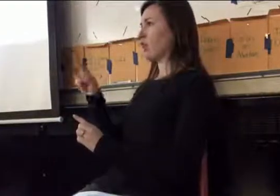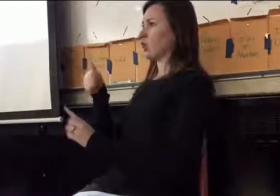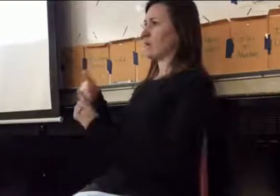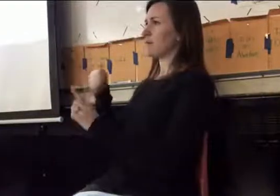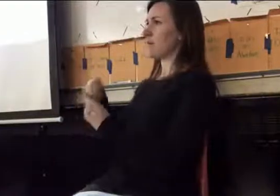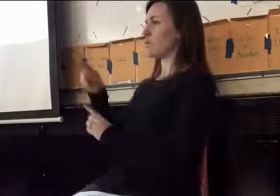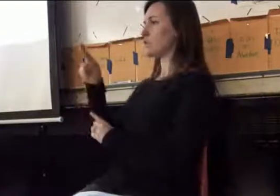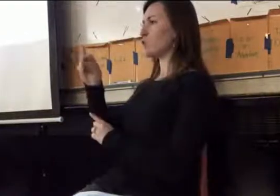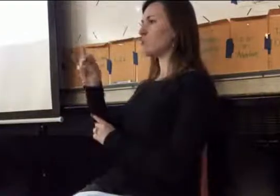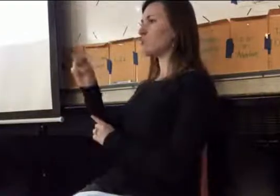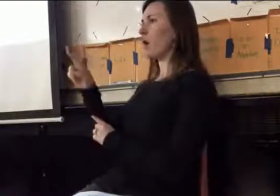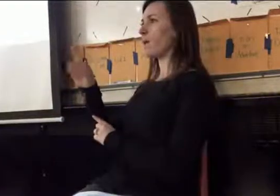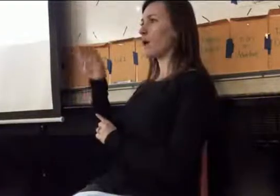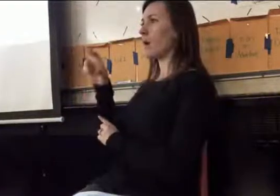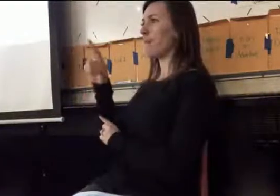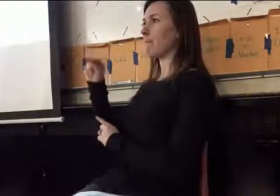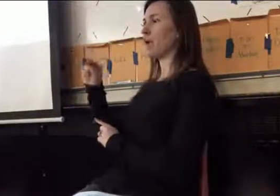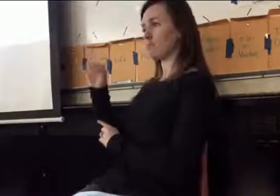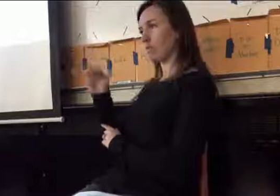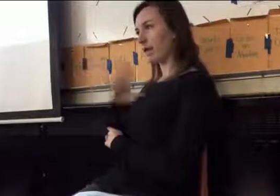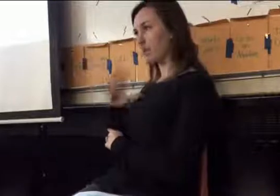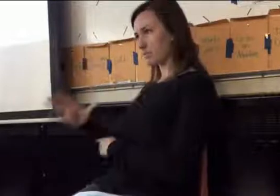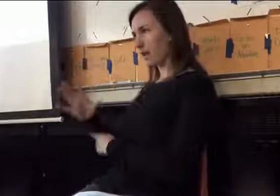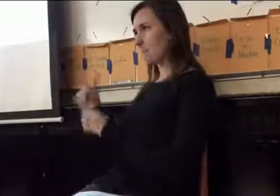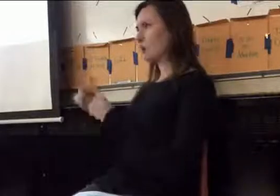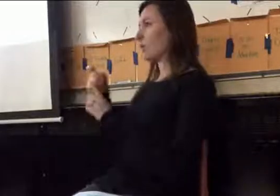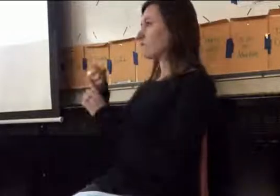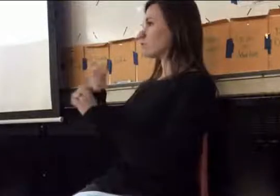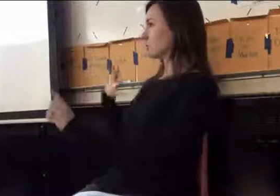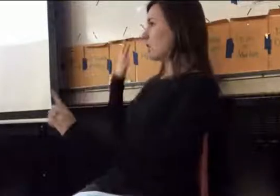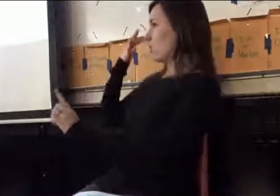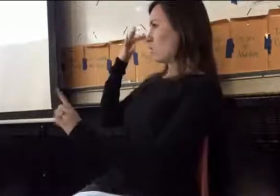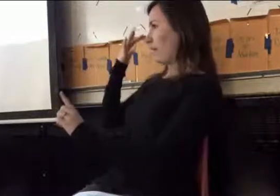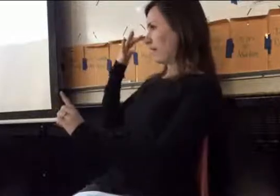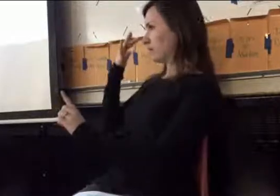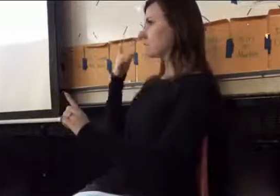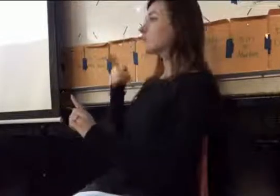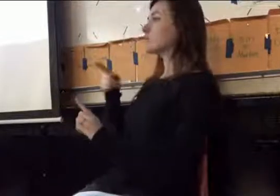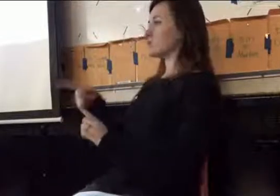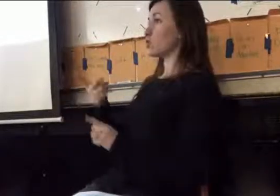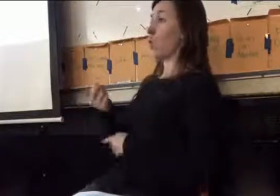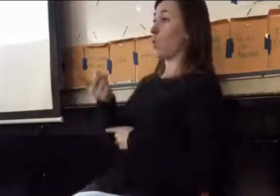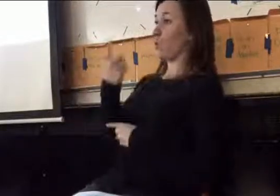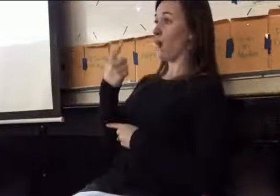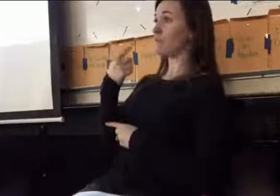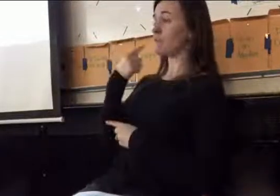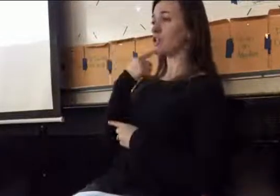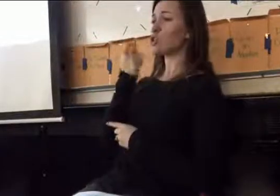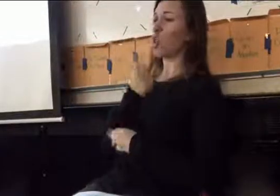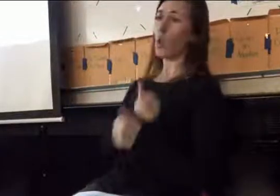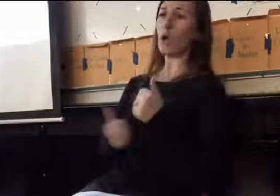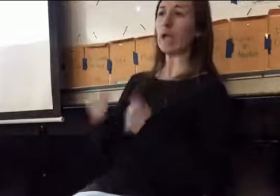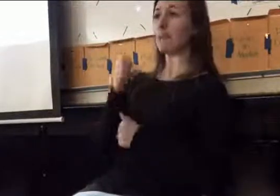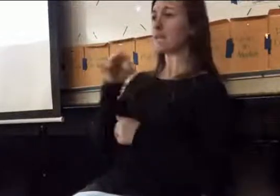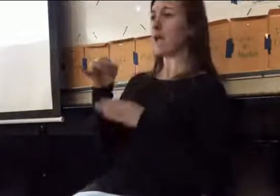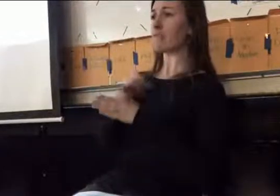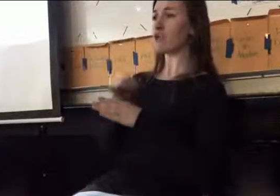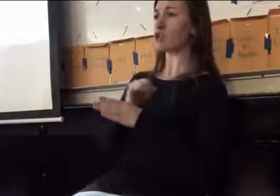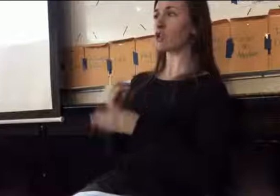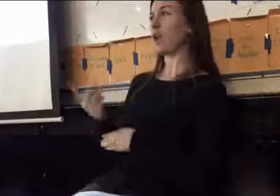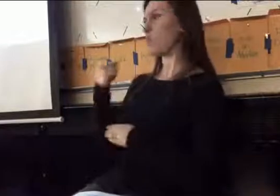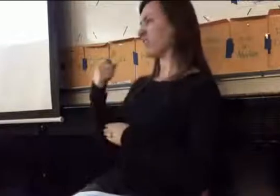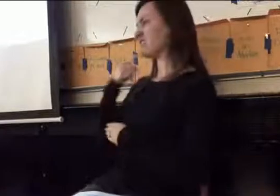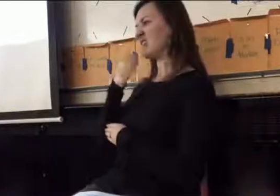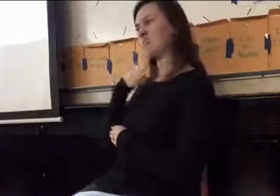matters. Okay? Due next class period. So right on there. Due next class period. Yeah. How long should each question be? Just like the